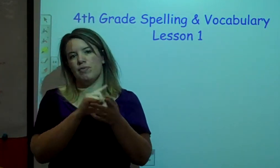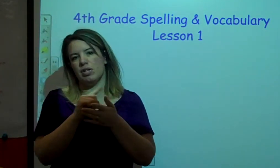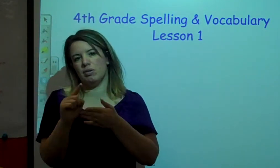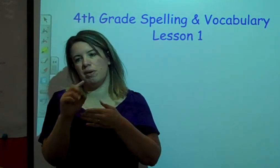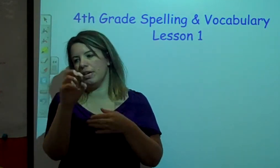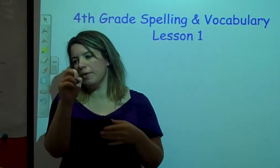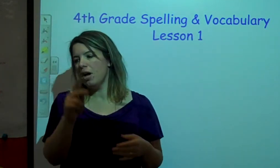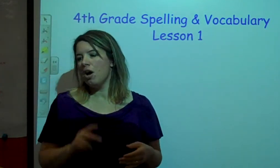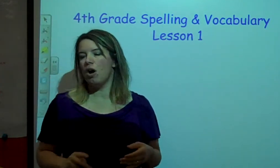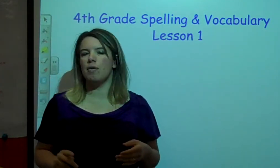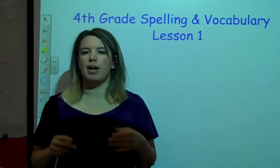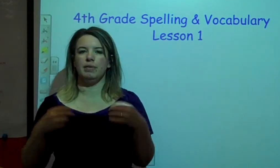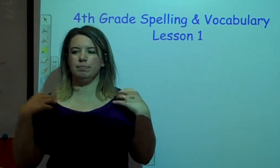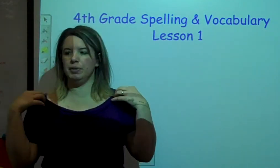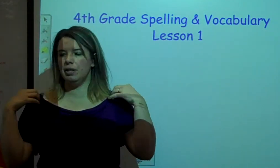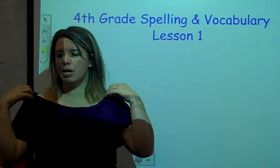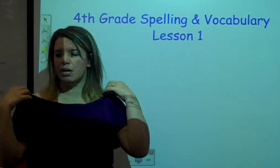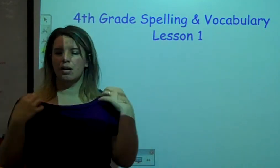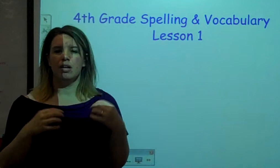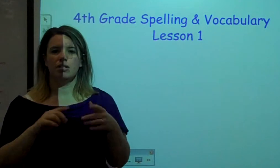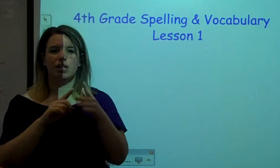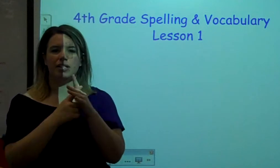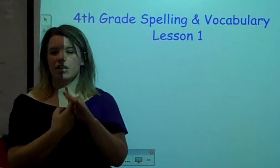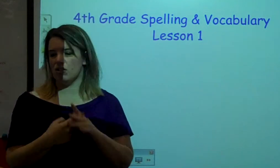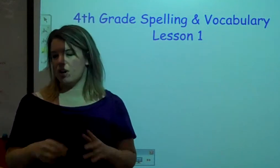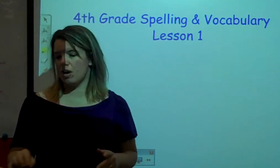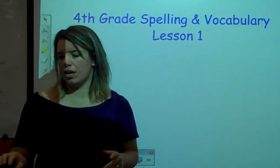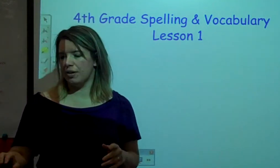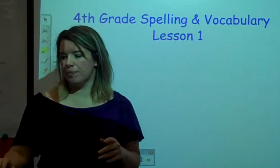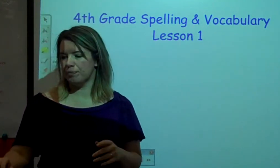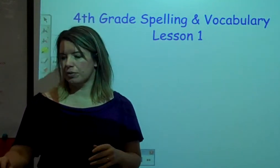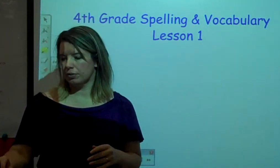this week. Alright, so let's get started.